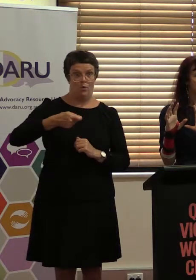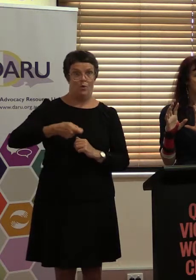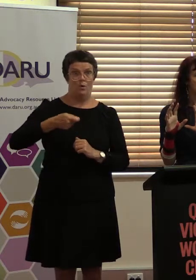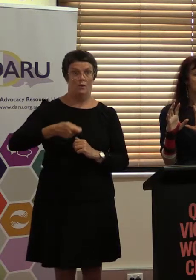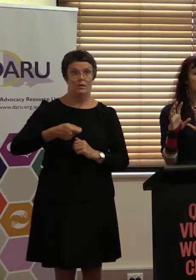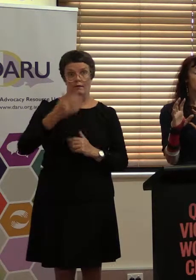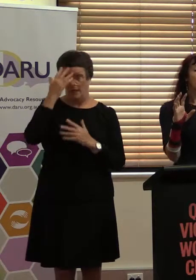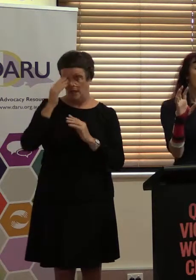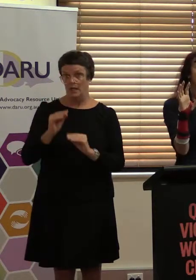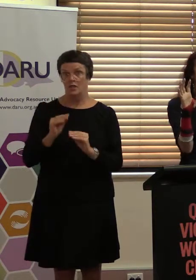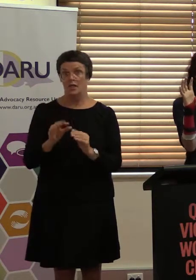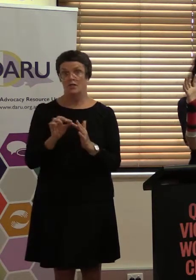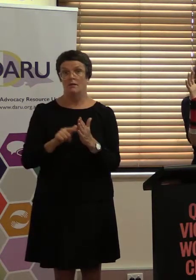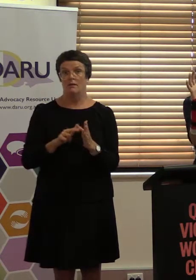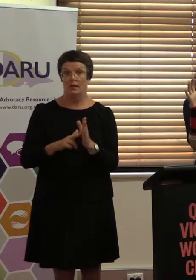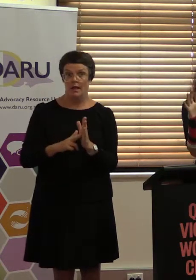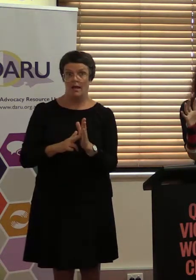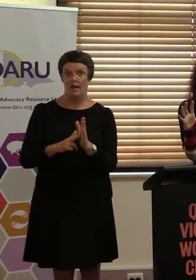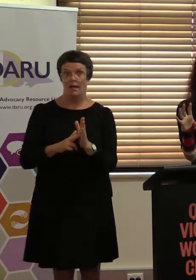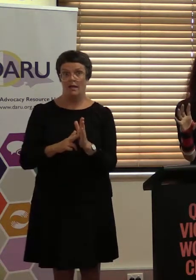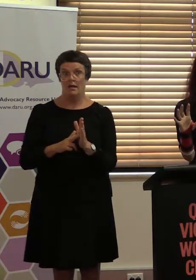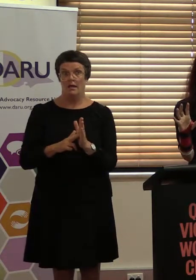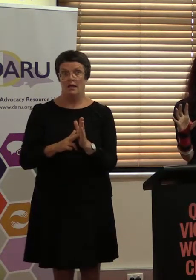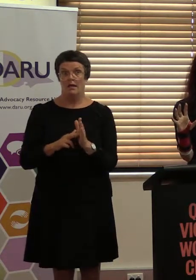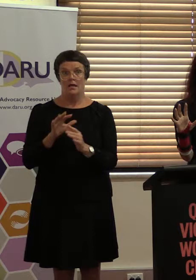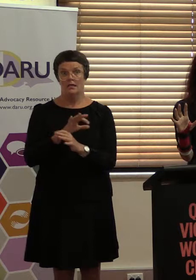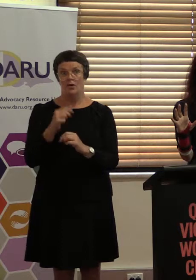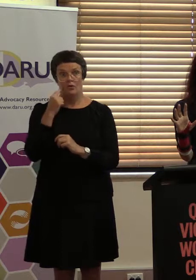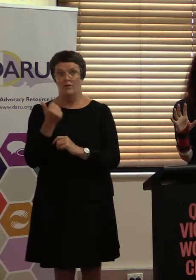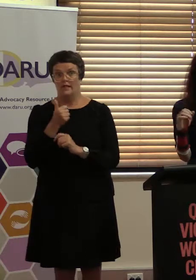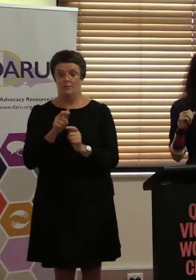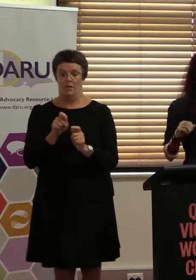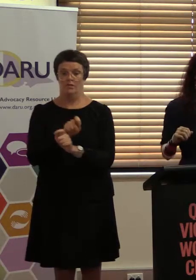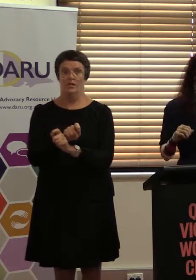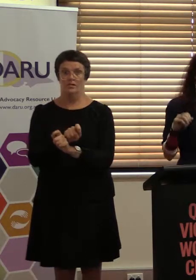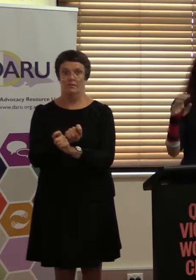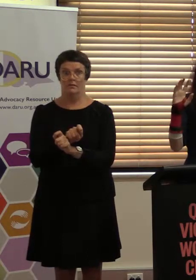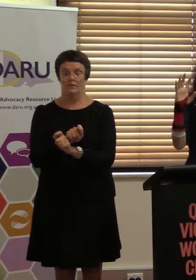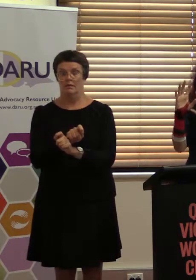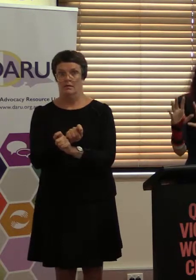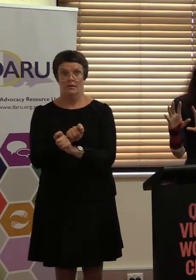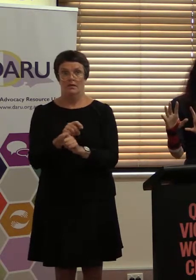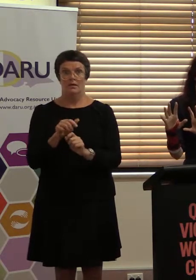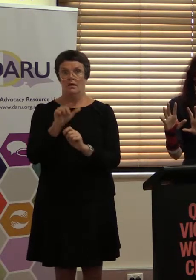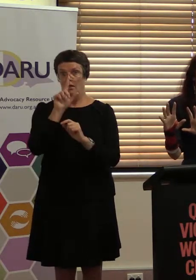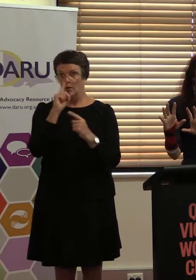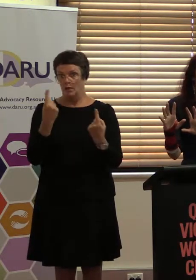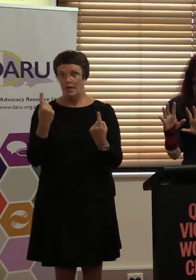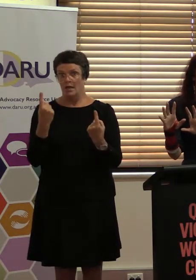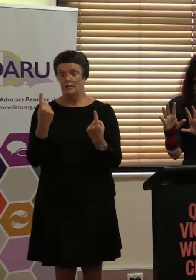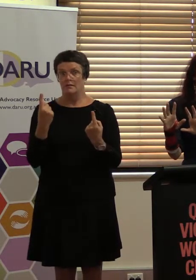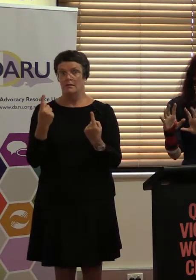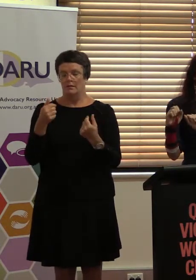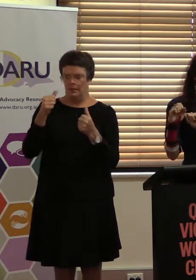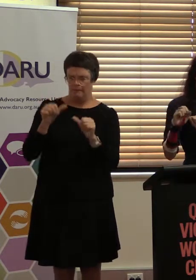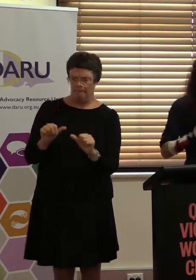reasonable adjustment unless one can define the strategies. You can't define the strategies